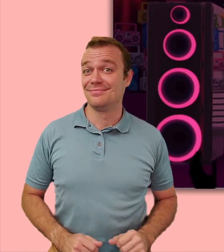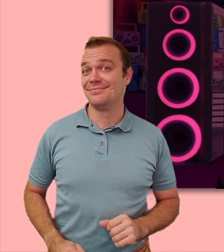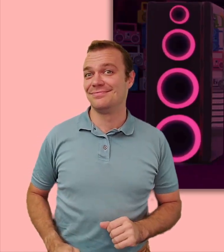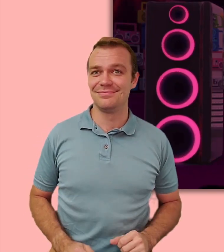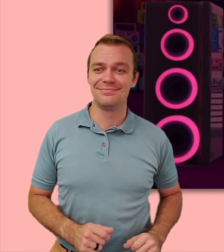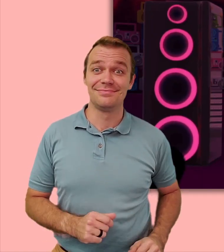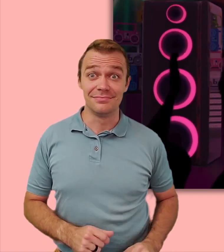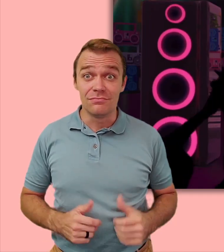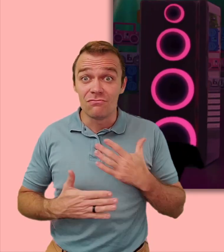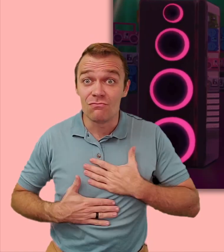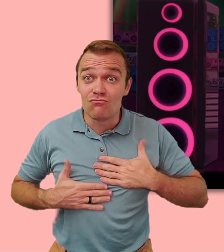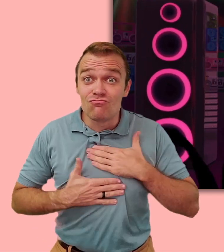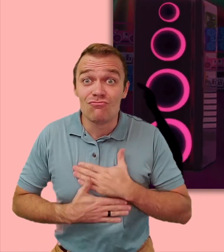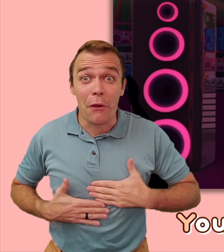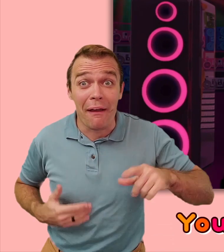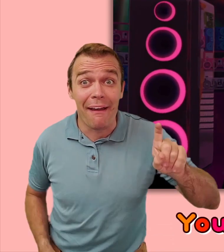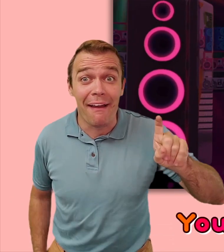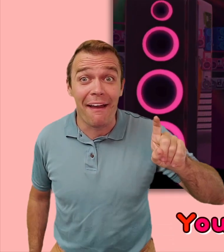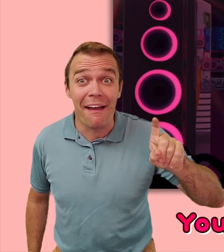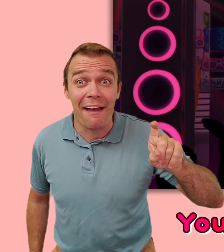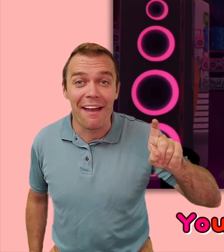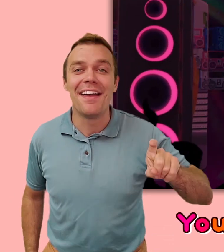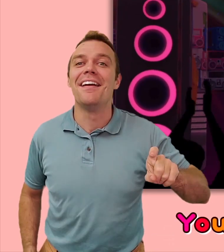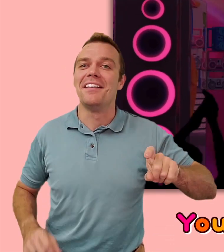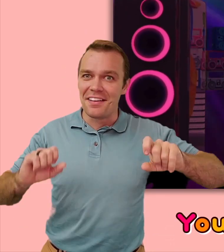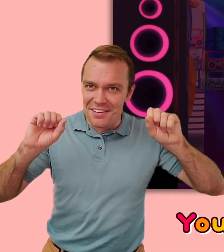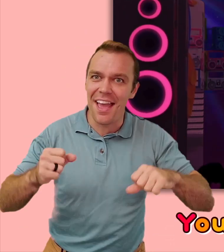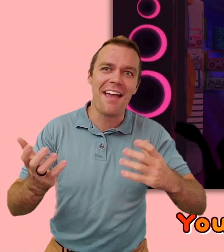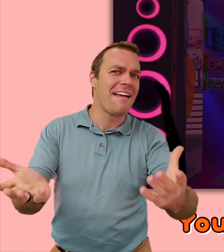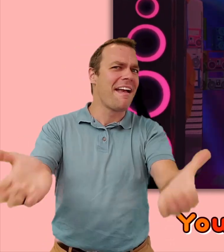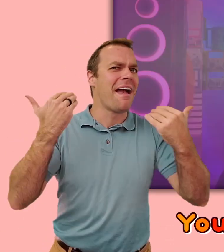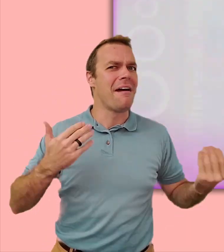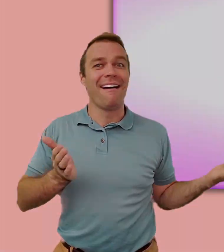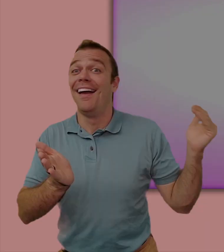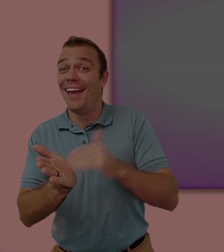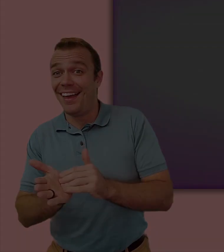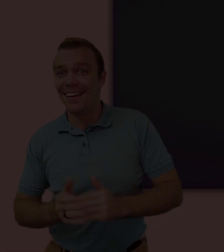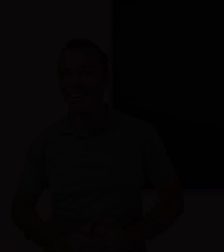Did you enjoy that? Yes! You can come back anytime!